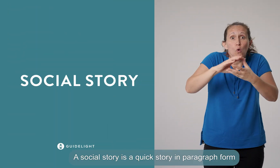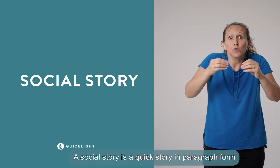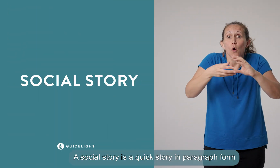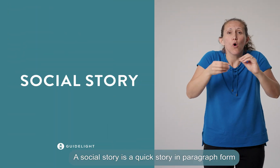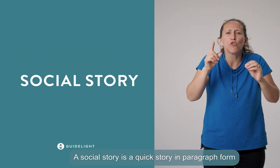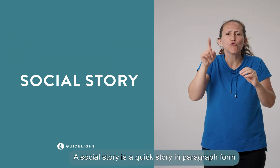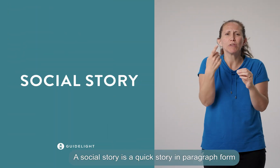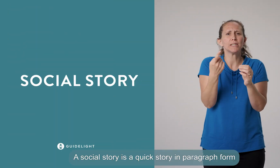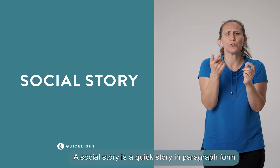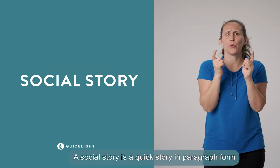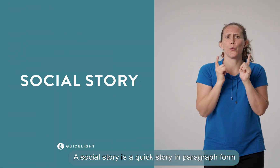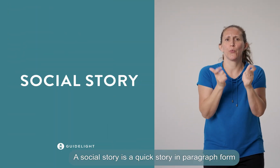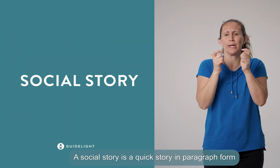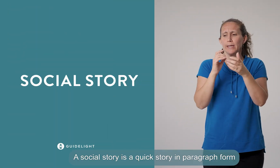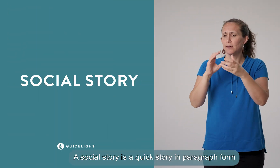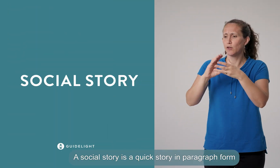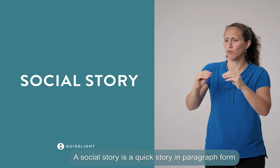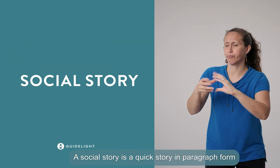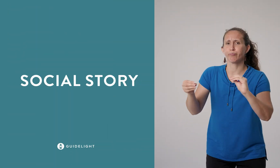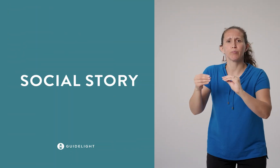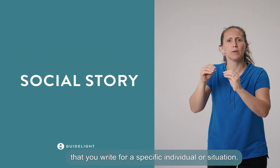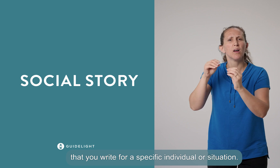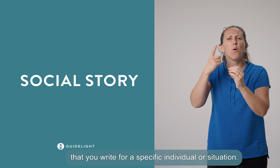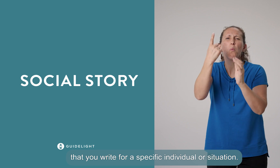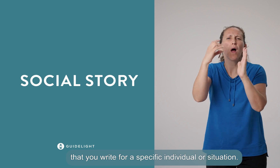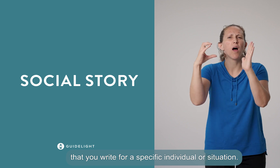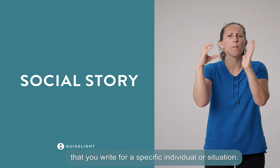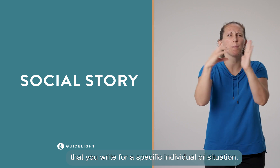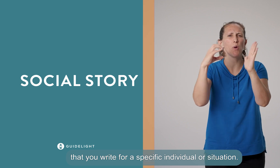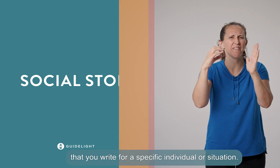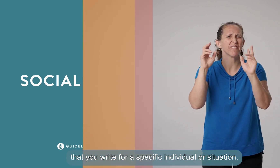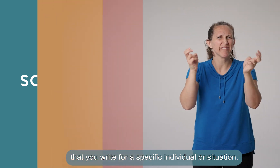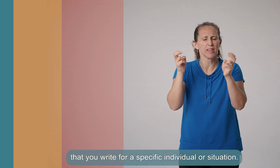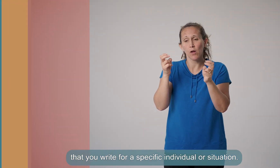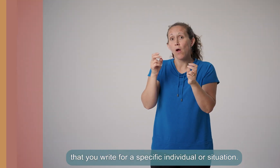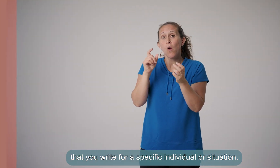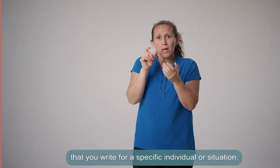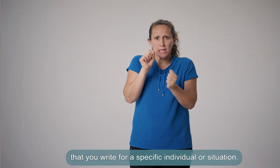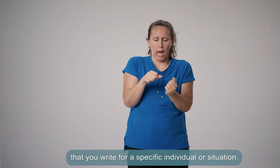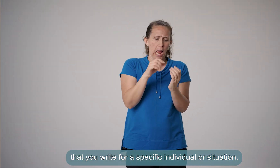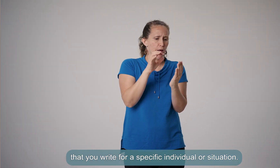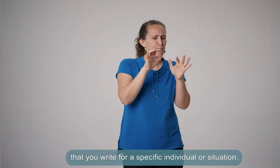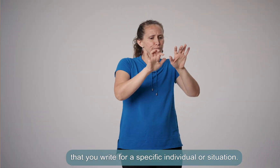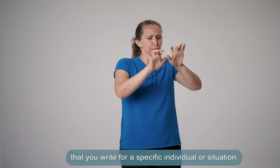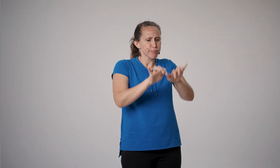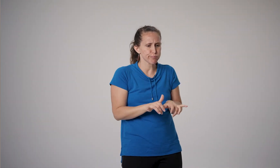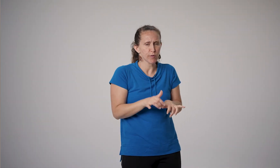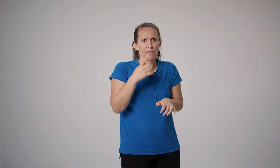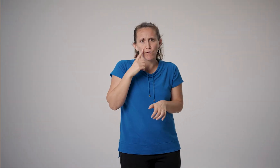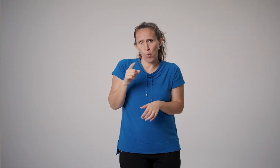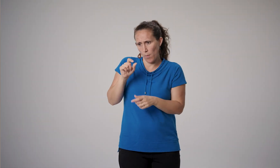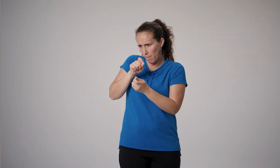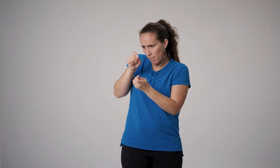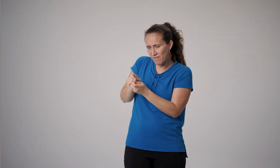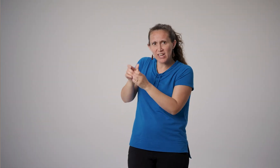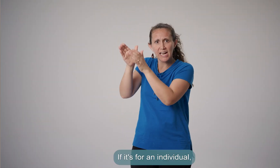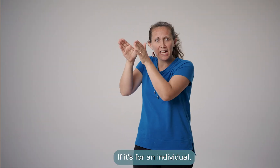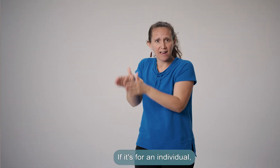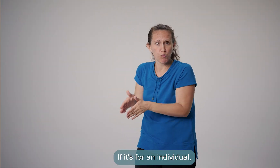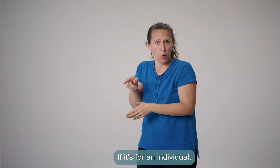story is a quick story in paragraph form that you write for a specific individual or situation. If it's for